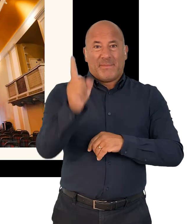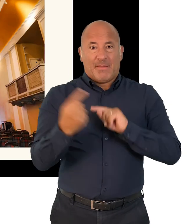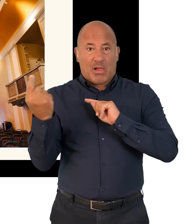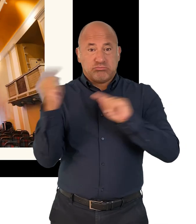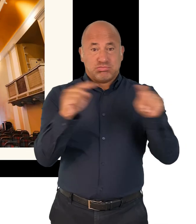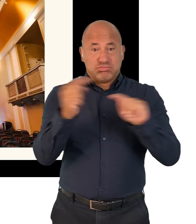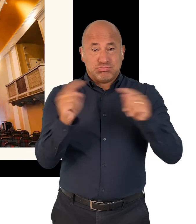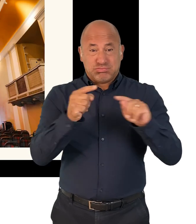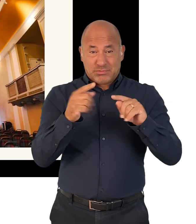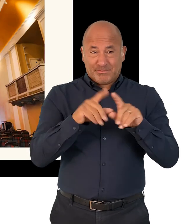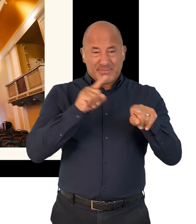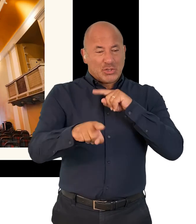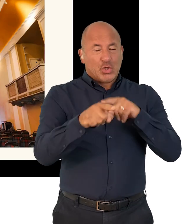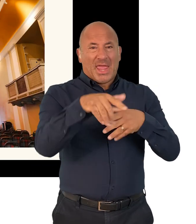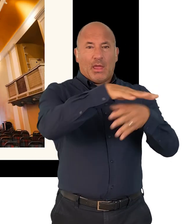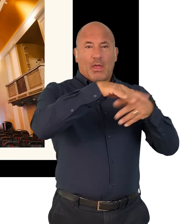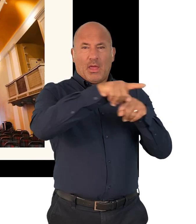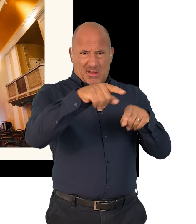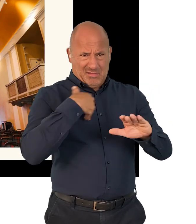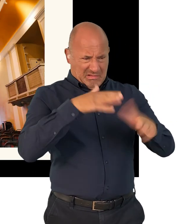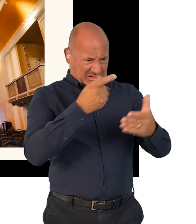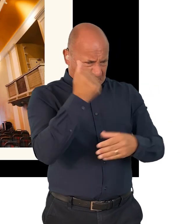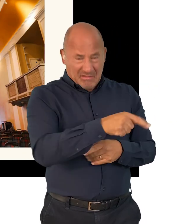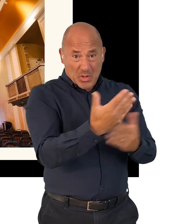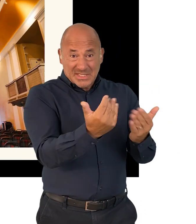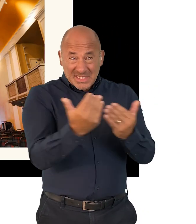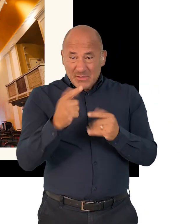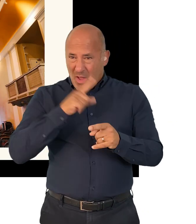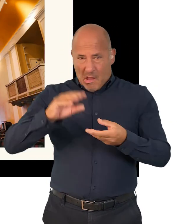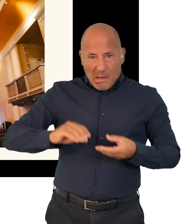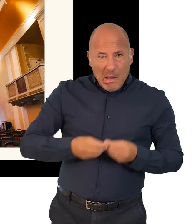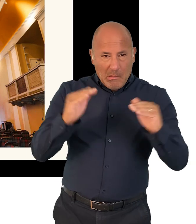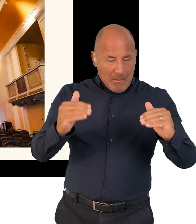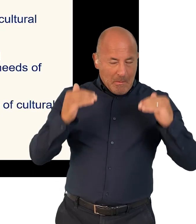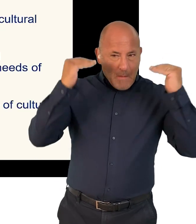to create high quality creative work and cultural infrastructure.